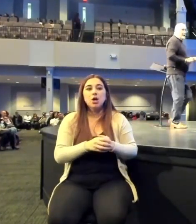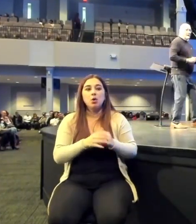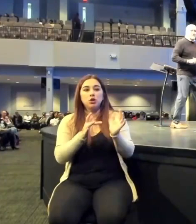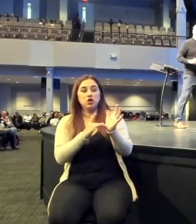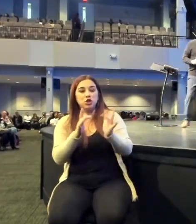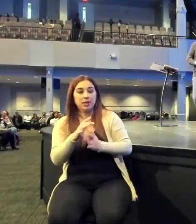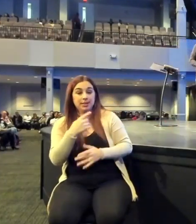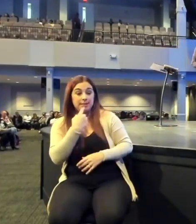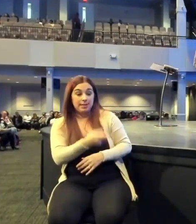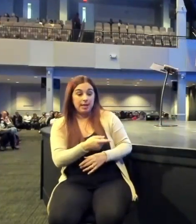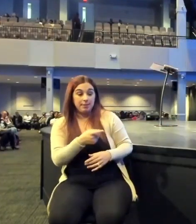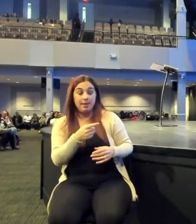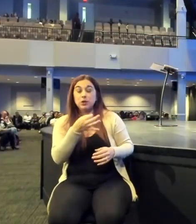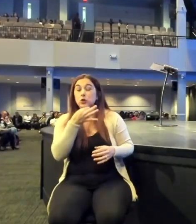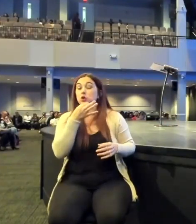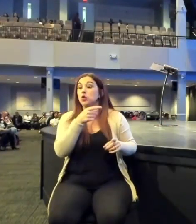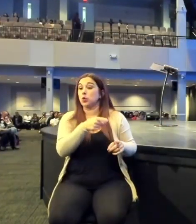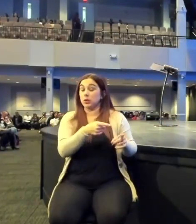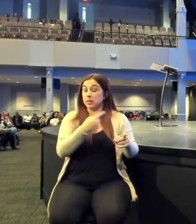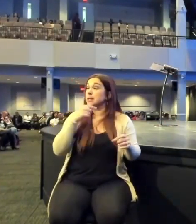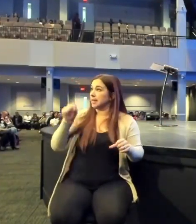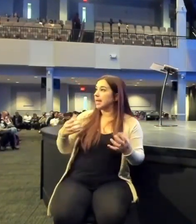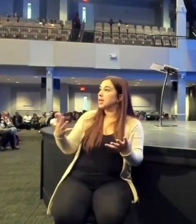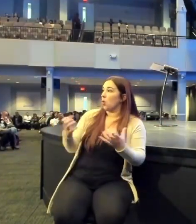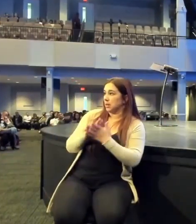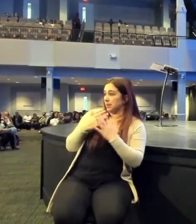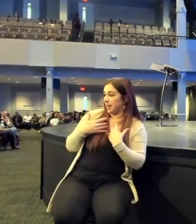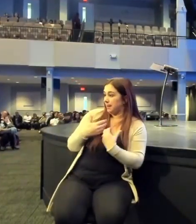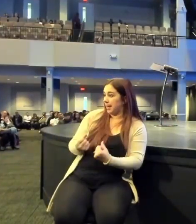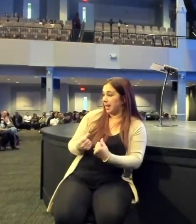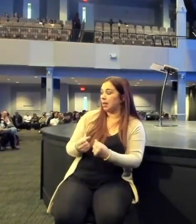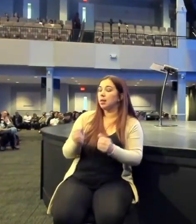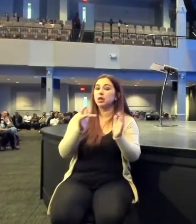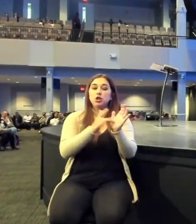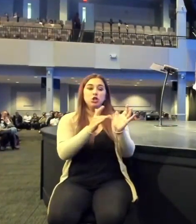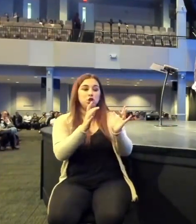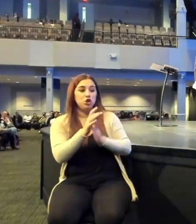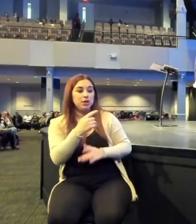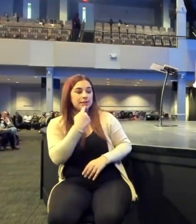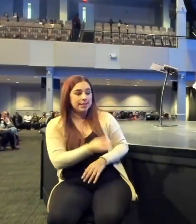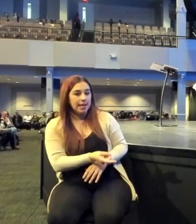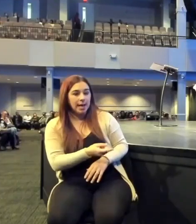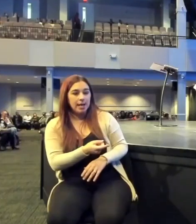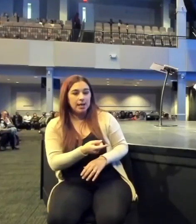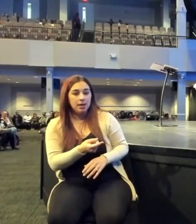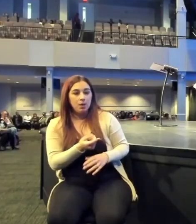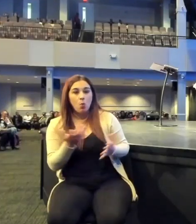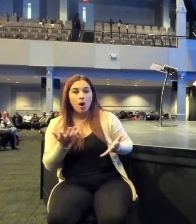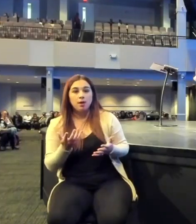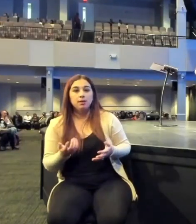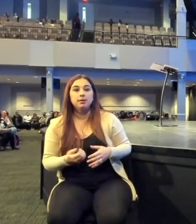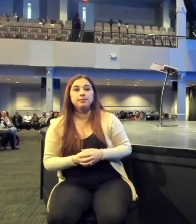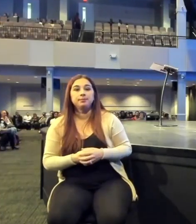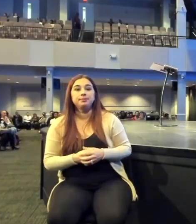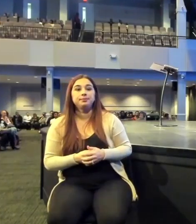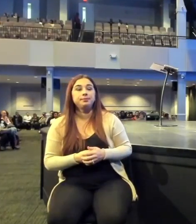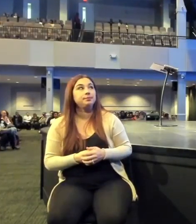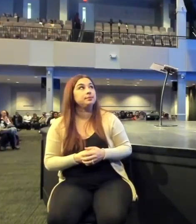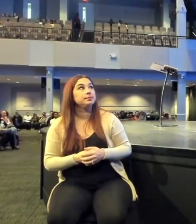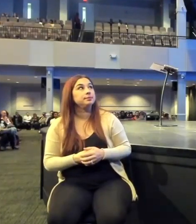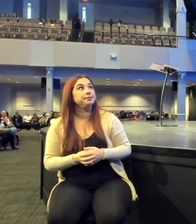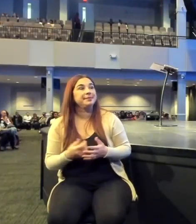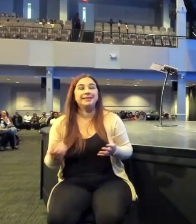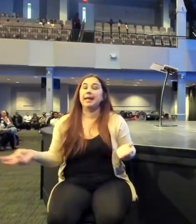man as soon as he says that he wanted to be healed. Notice Jesus' words. Jesus said to him, what? Let's just stop right